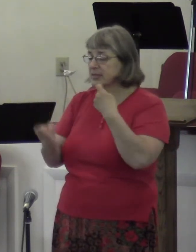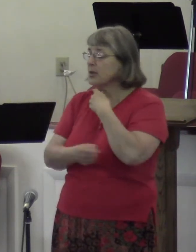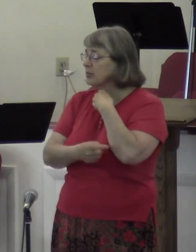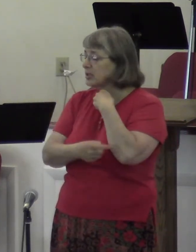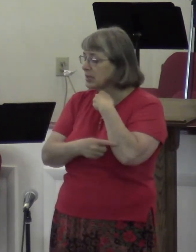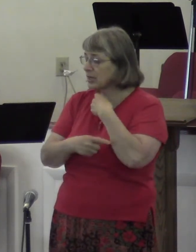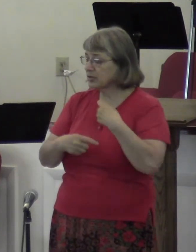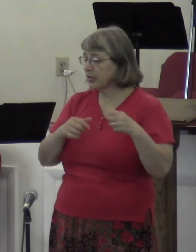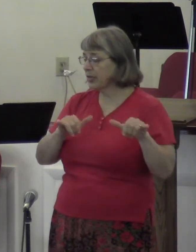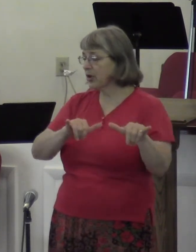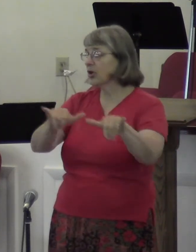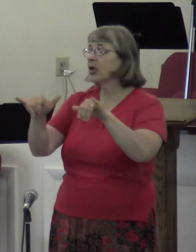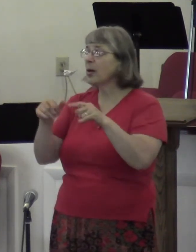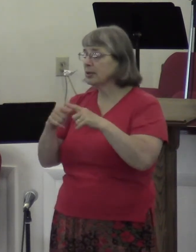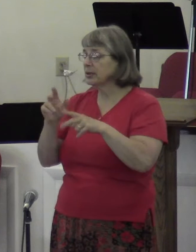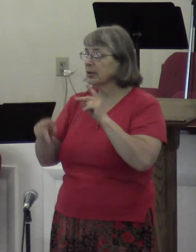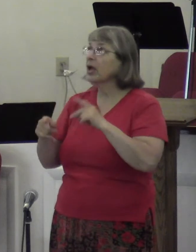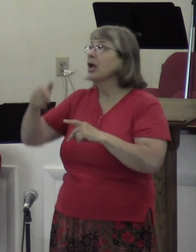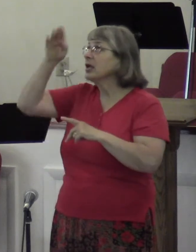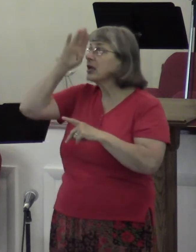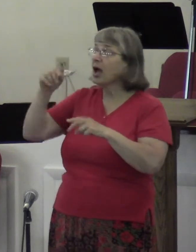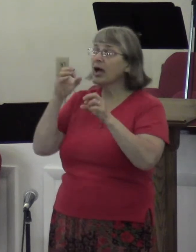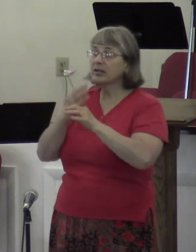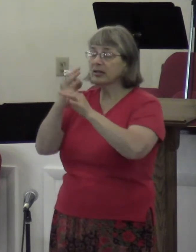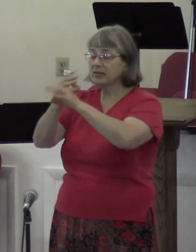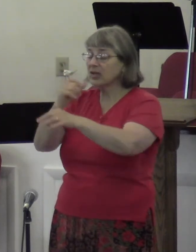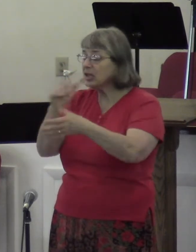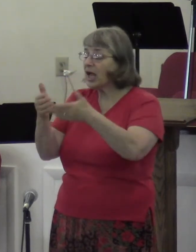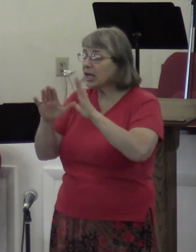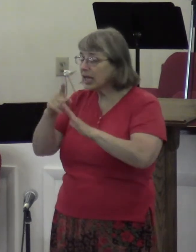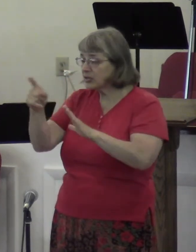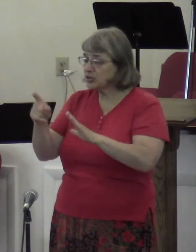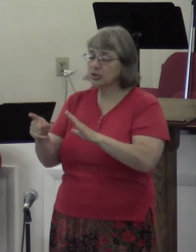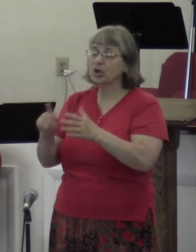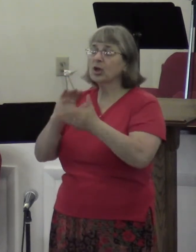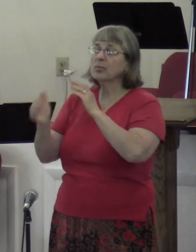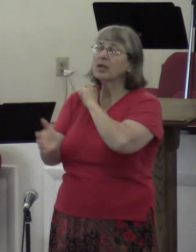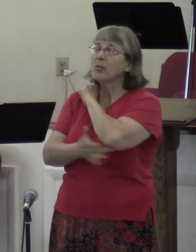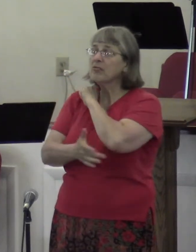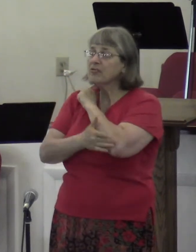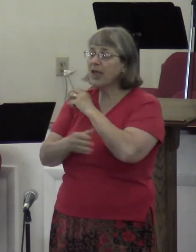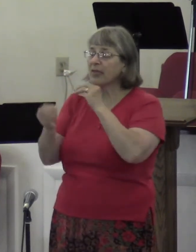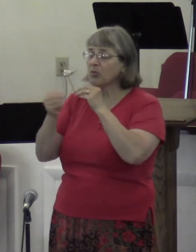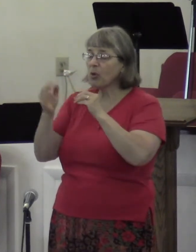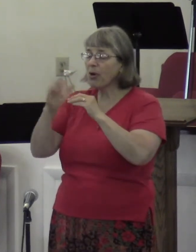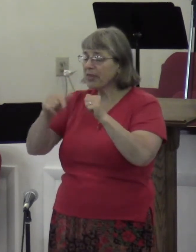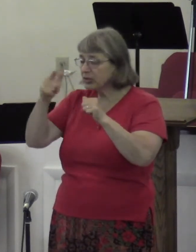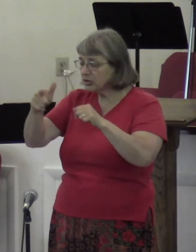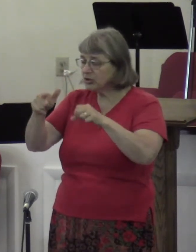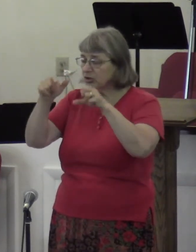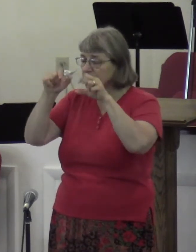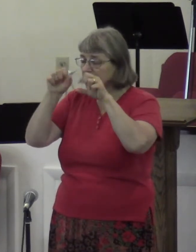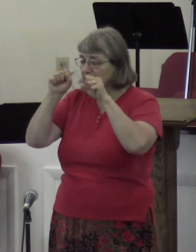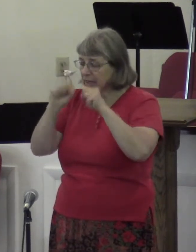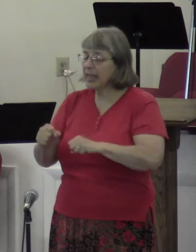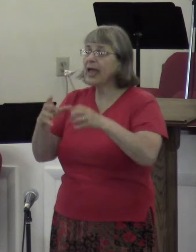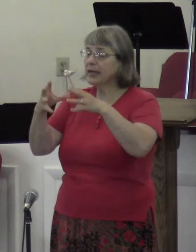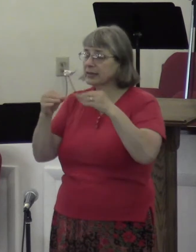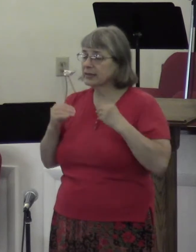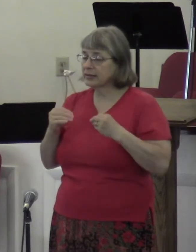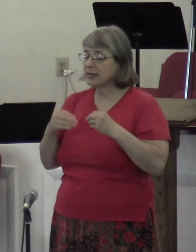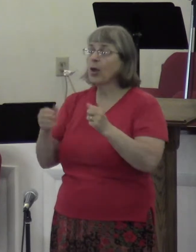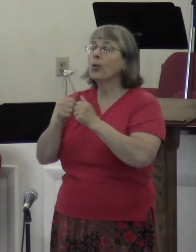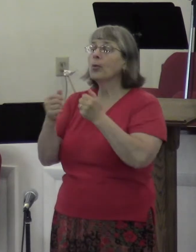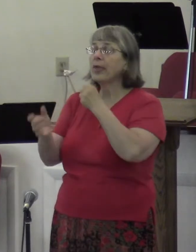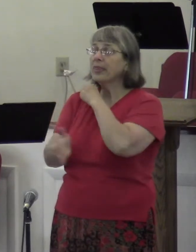is faithful, who will not allow you to be tempted beyond what you are able, but with the temptation